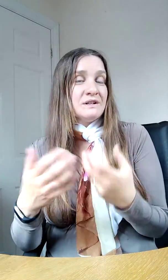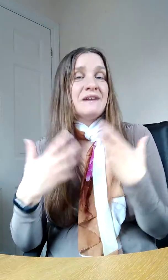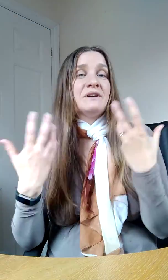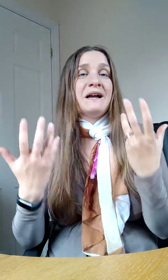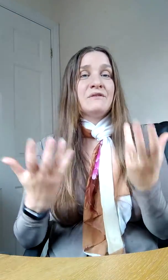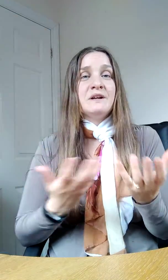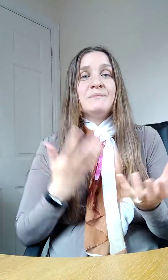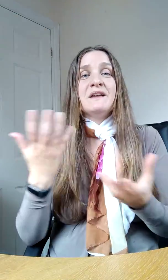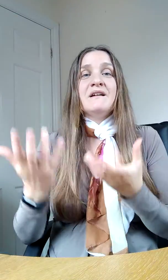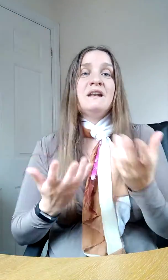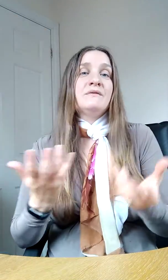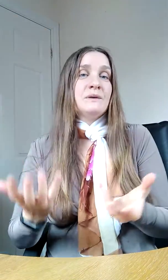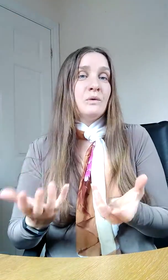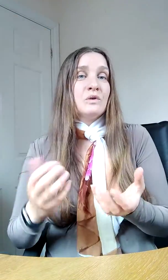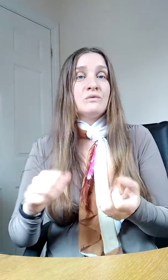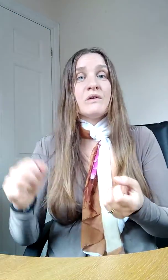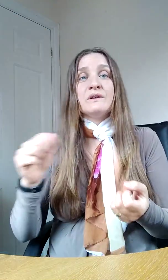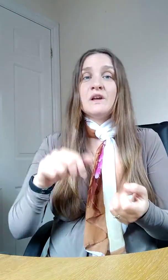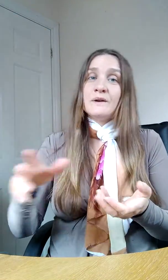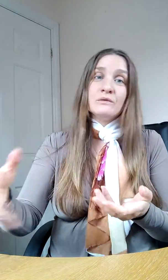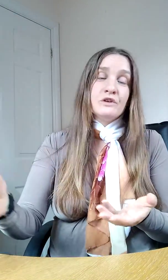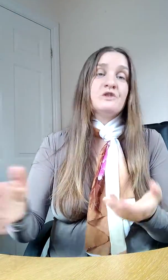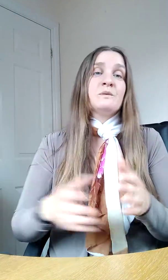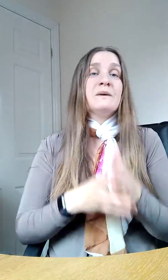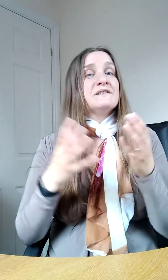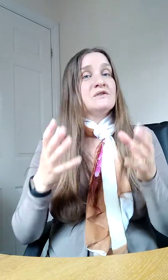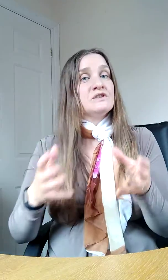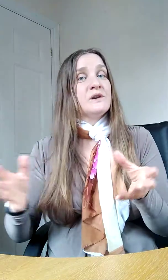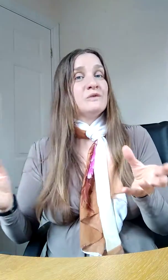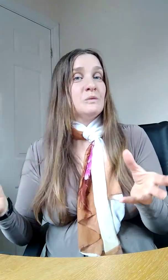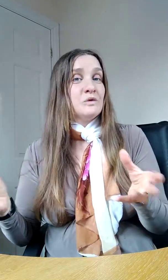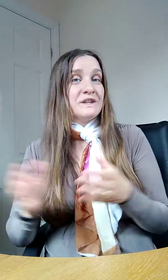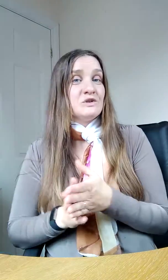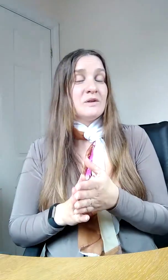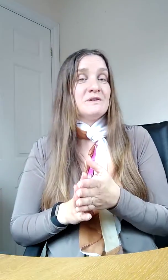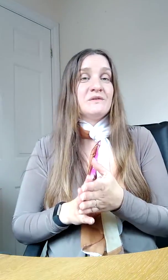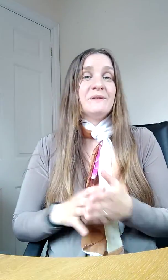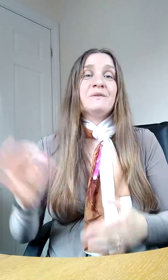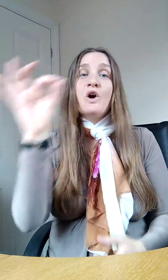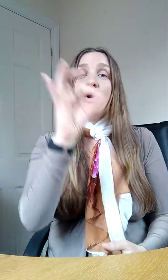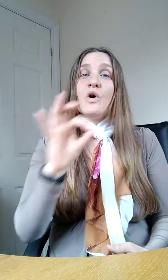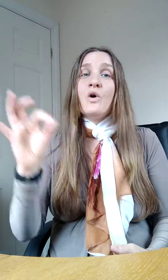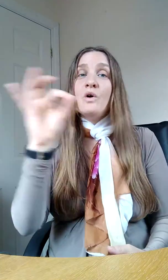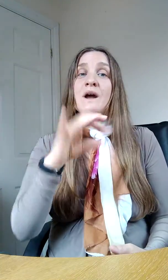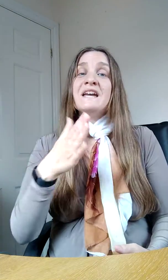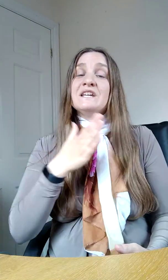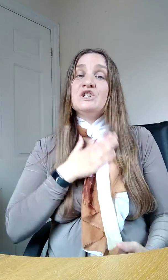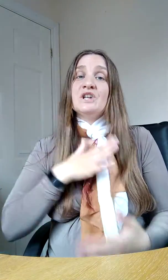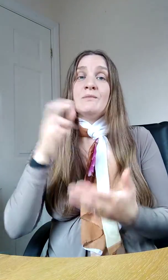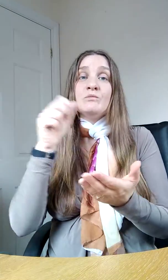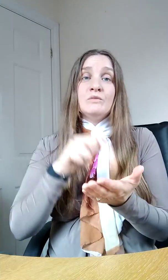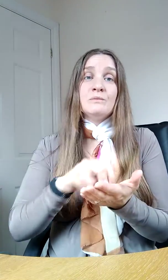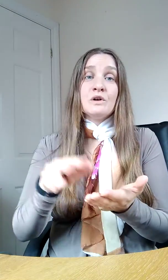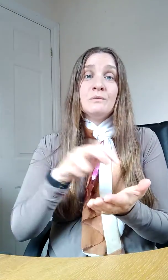have a lovely walk rather than going on foot somewhere. So just going for a walk for the enjoyment of it. Oh, j'aime me